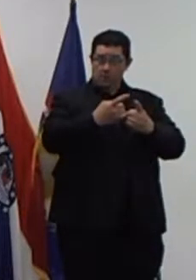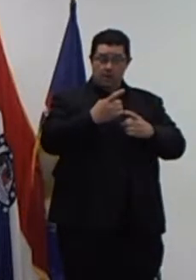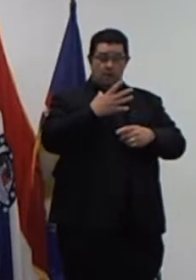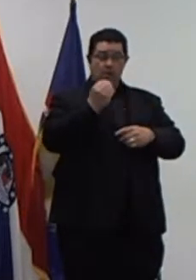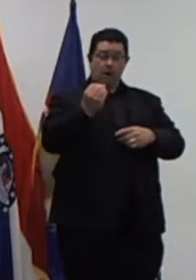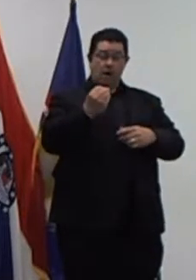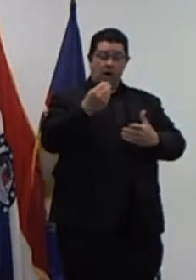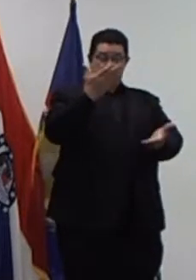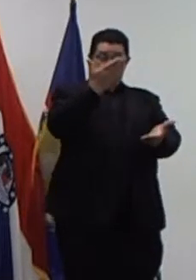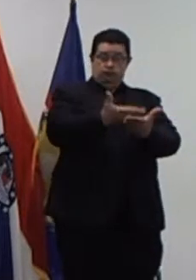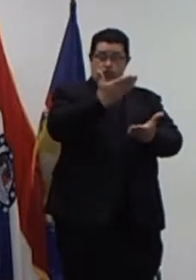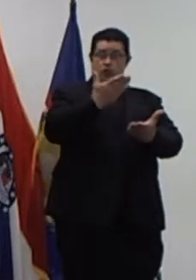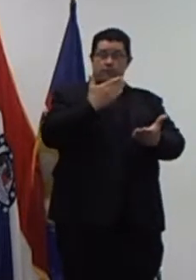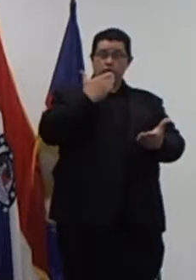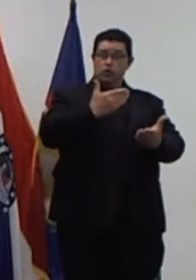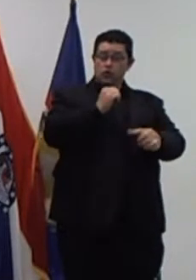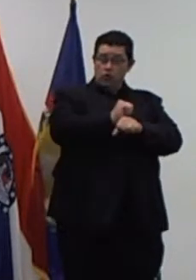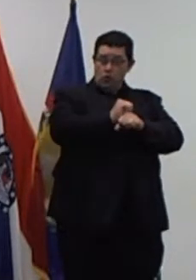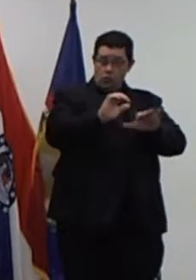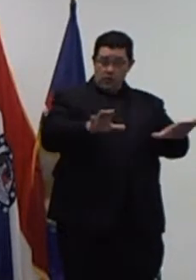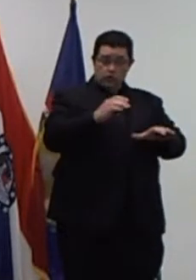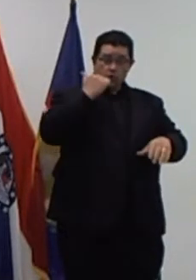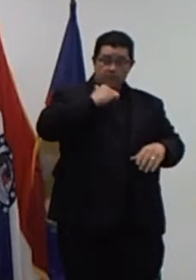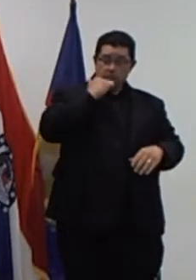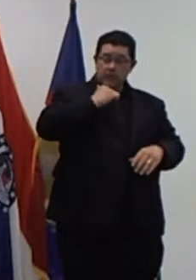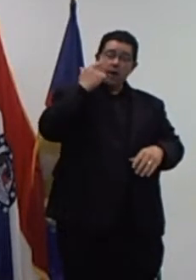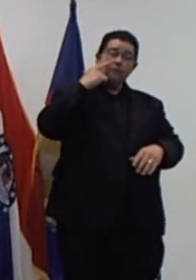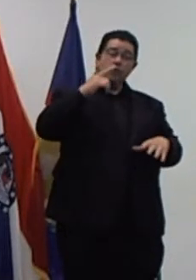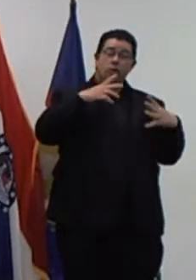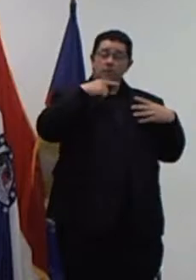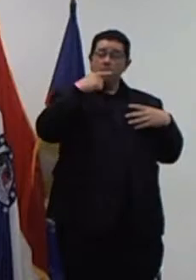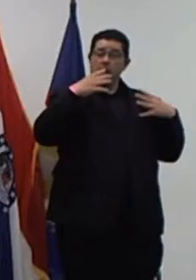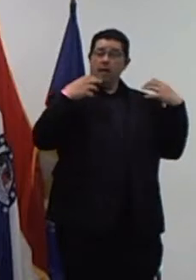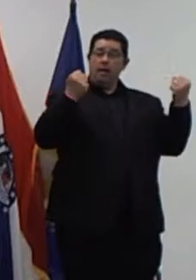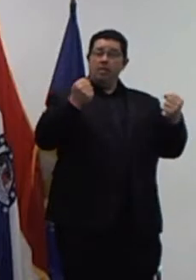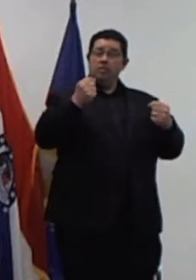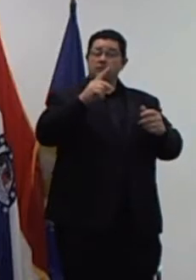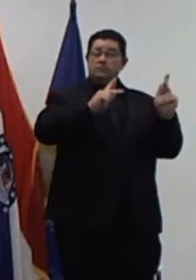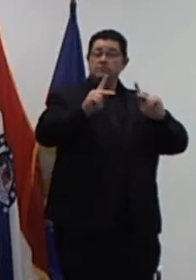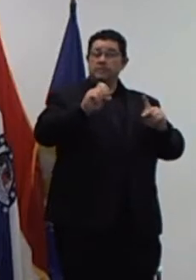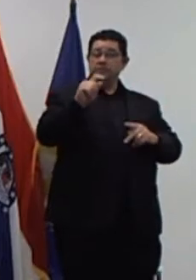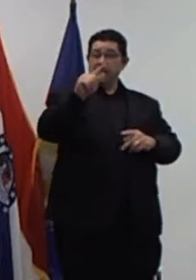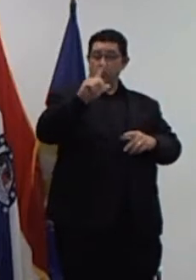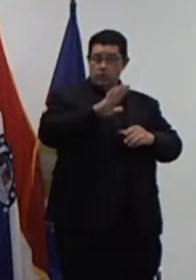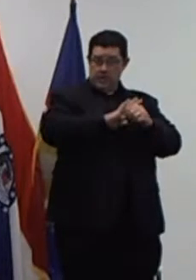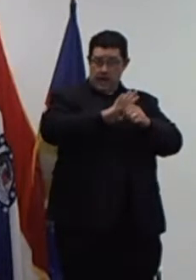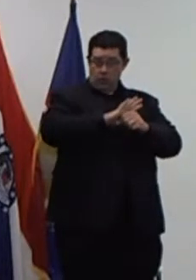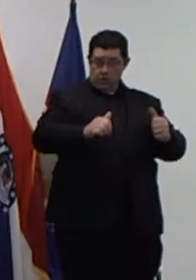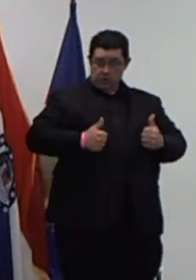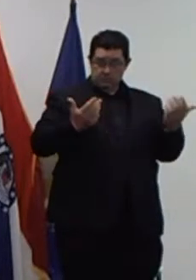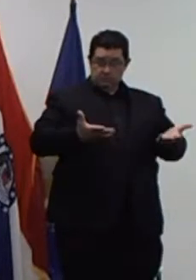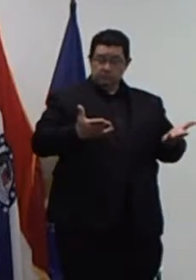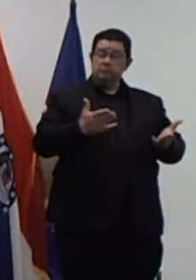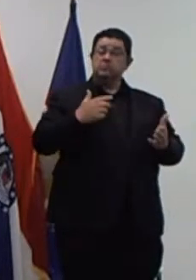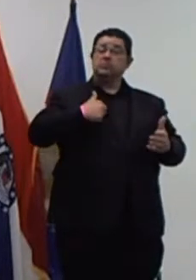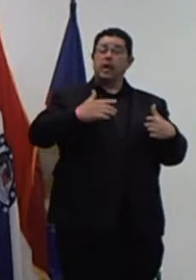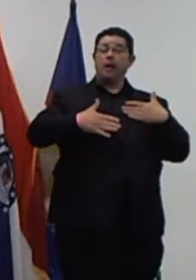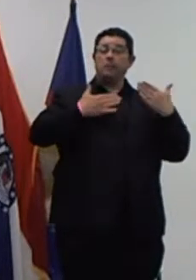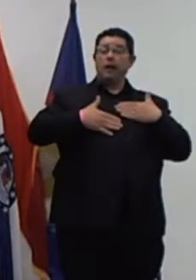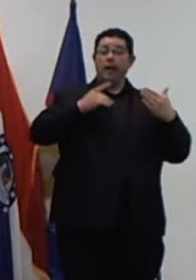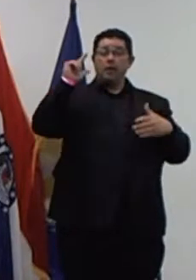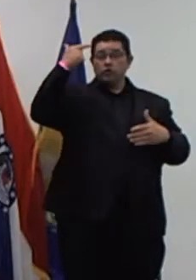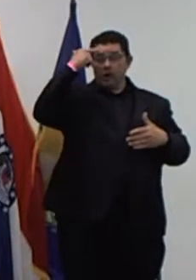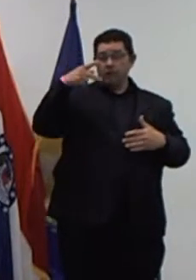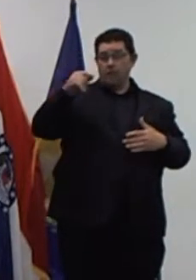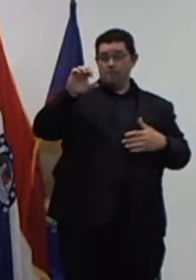to the good work that they do every day for public health for the residents of St. Louis County. I'm glad that Governor Parson is here to join us today, and I'd like